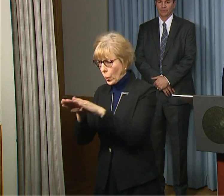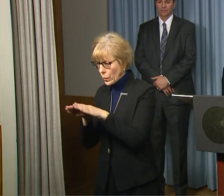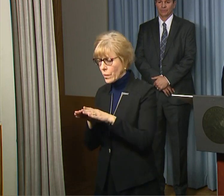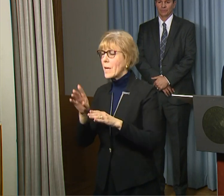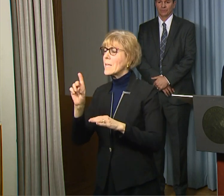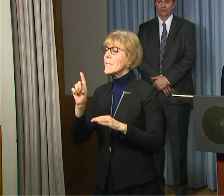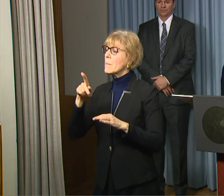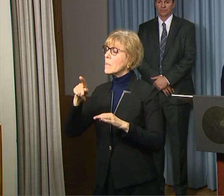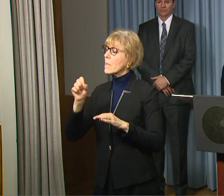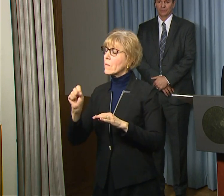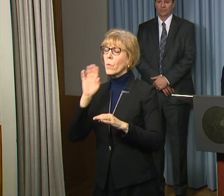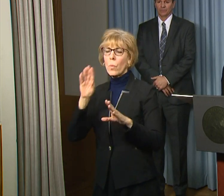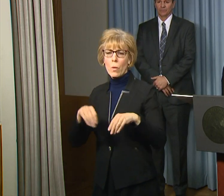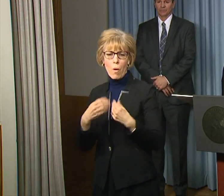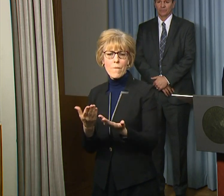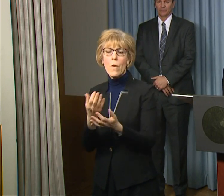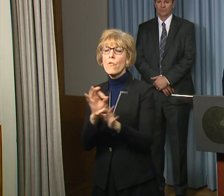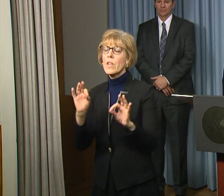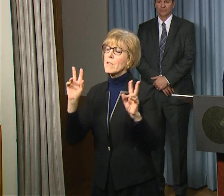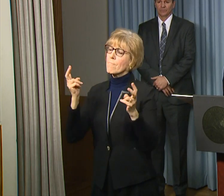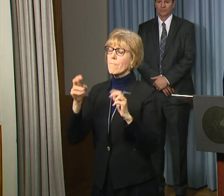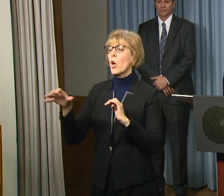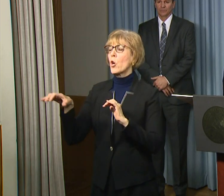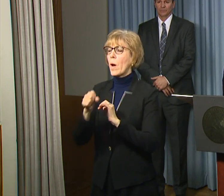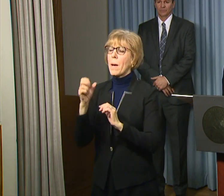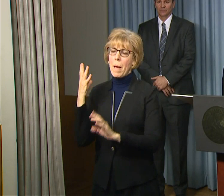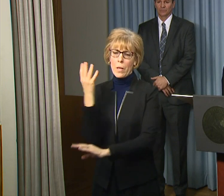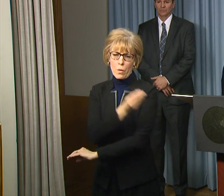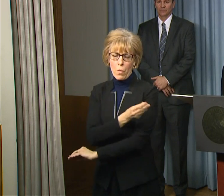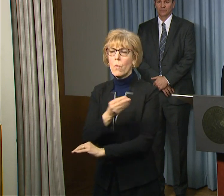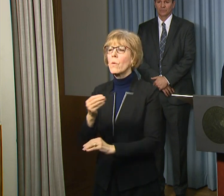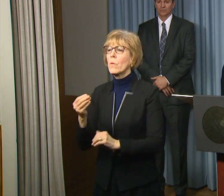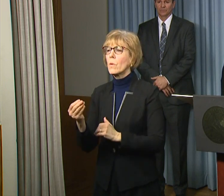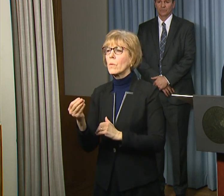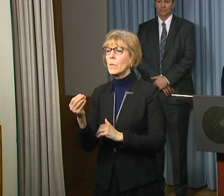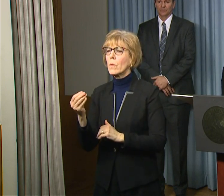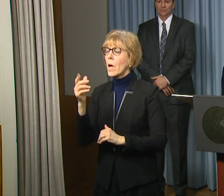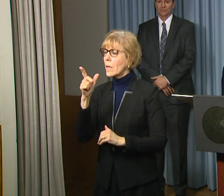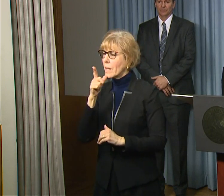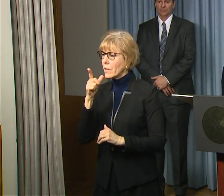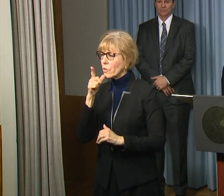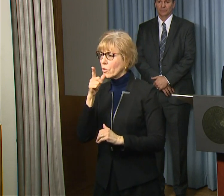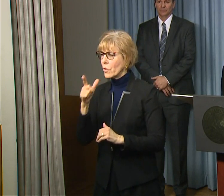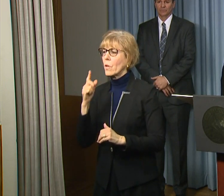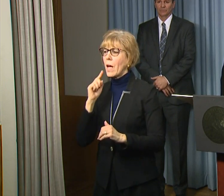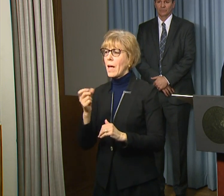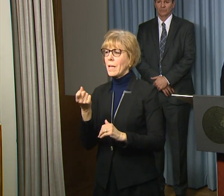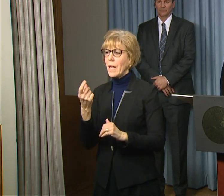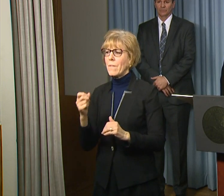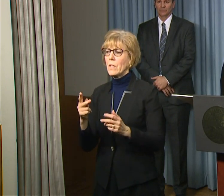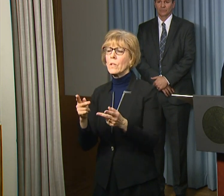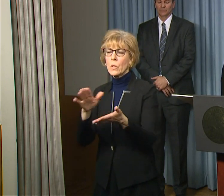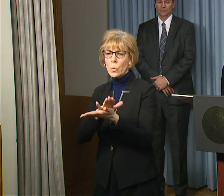will offer free grab-and-go style breakfast and lunch to students at 11 school locations throughout the